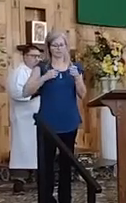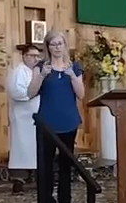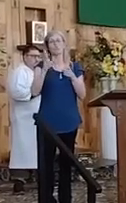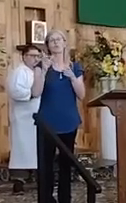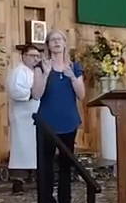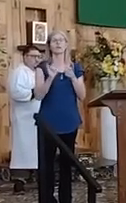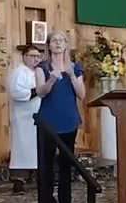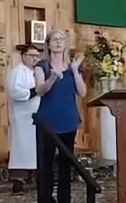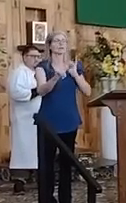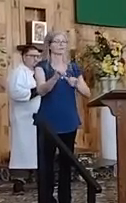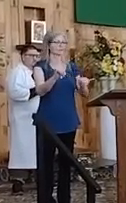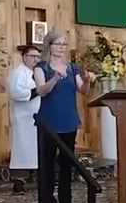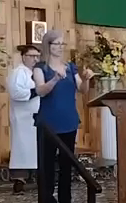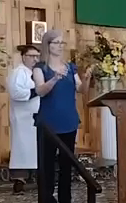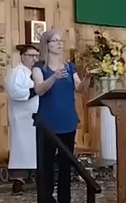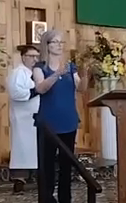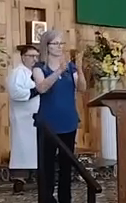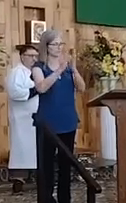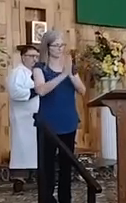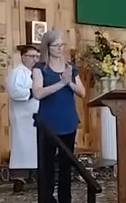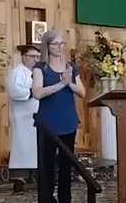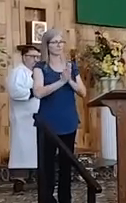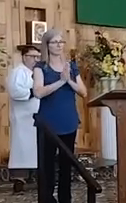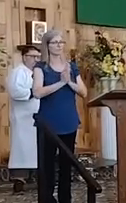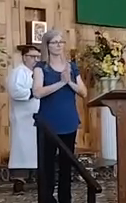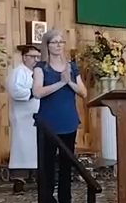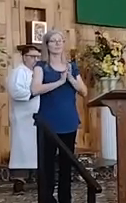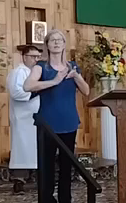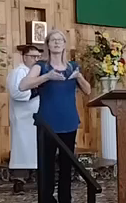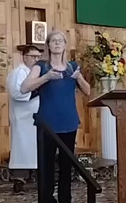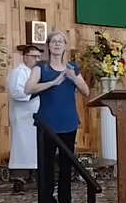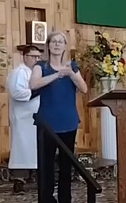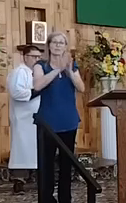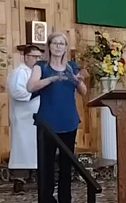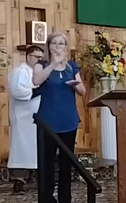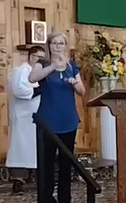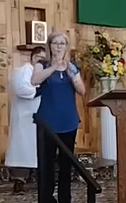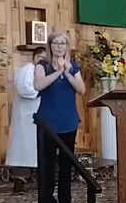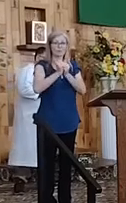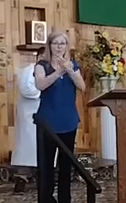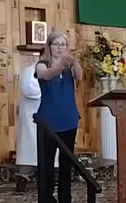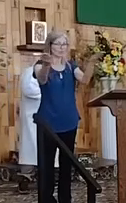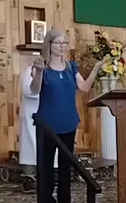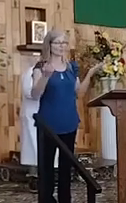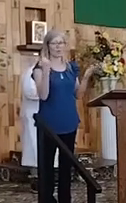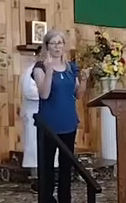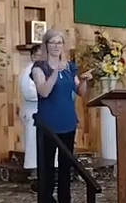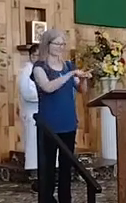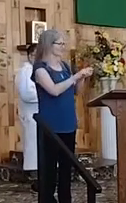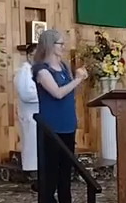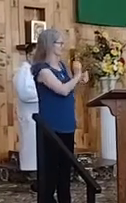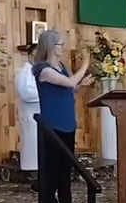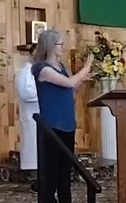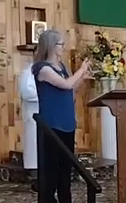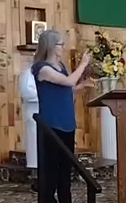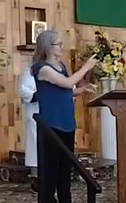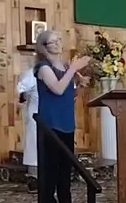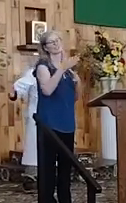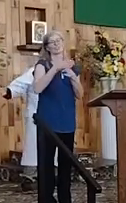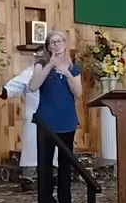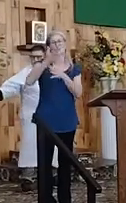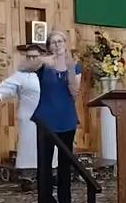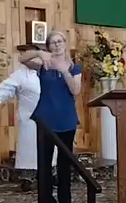reign forever and ever. Amen. May the peace of the Lord be with you always. And let us